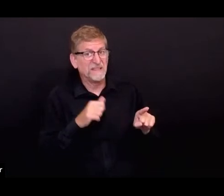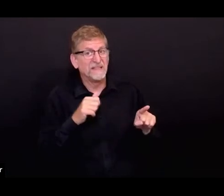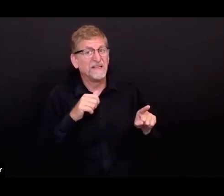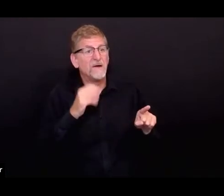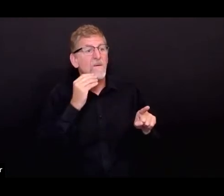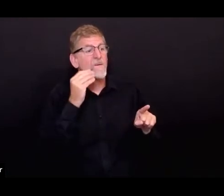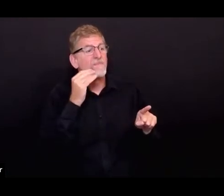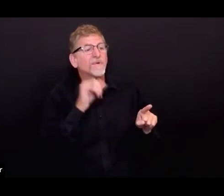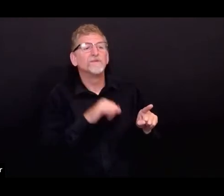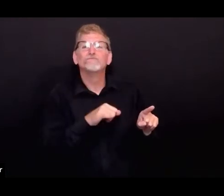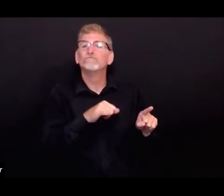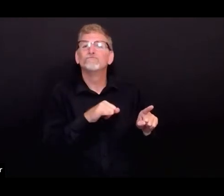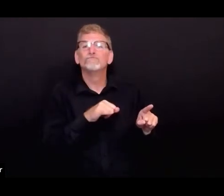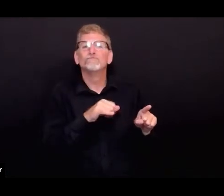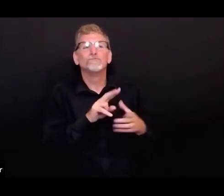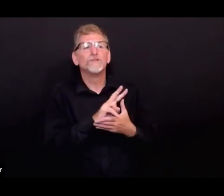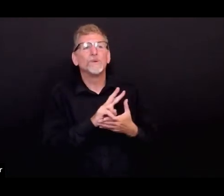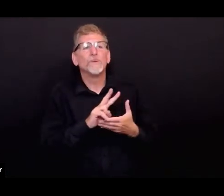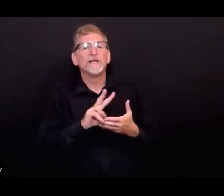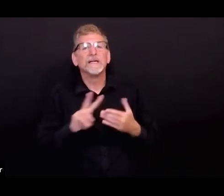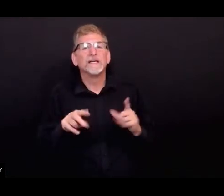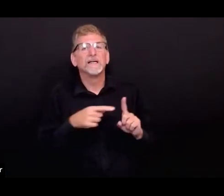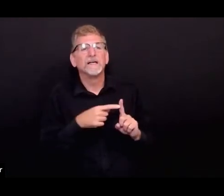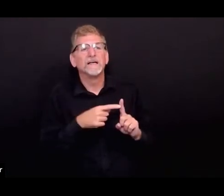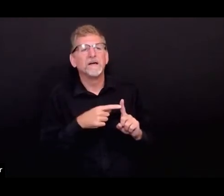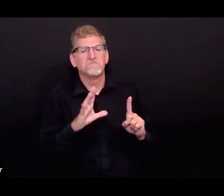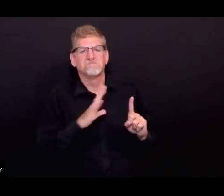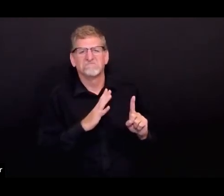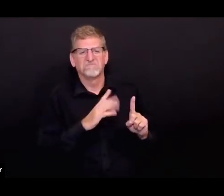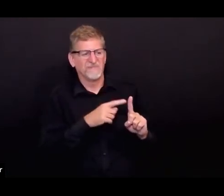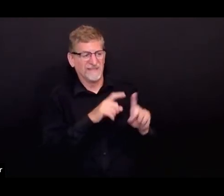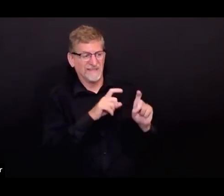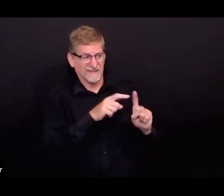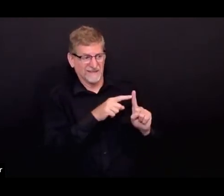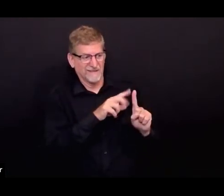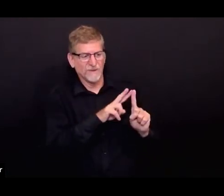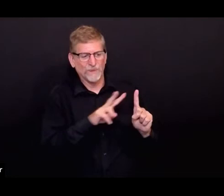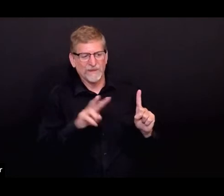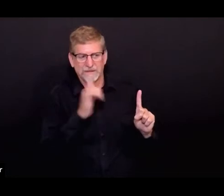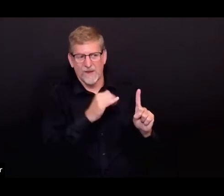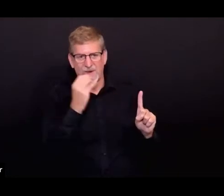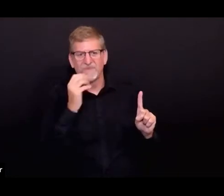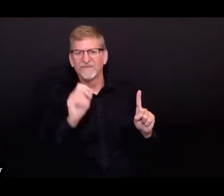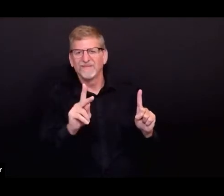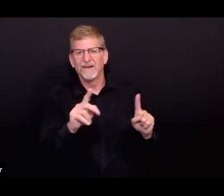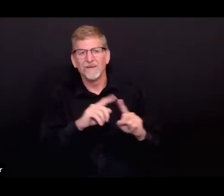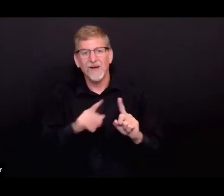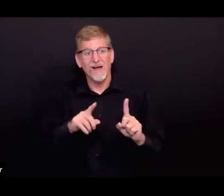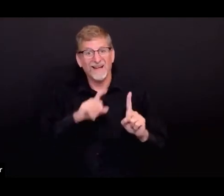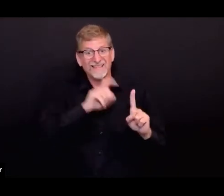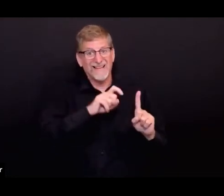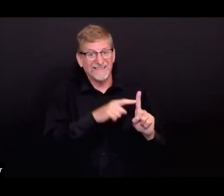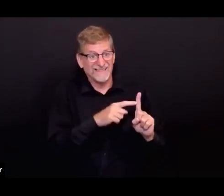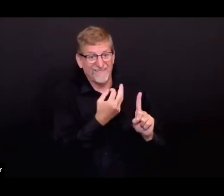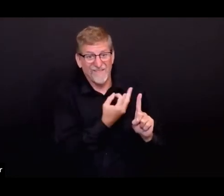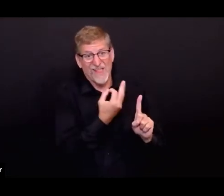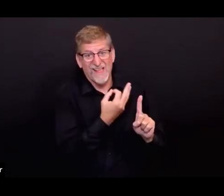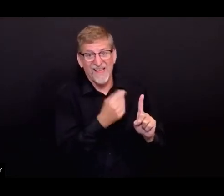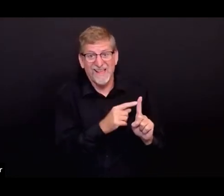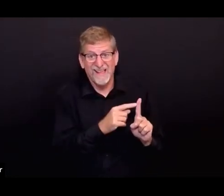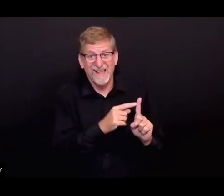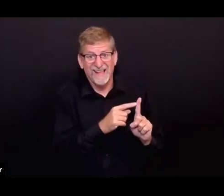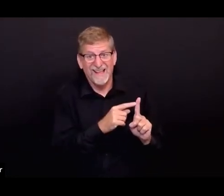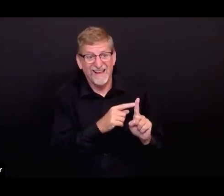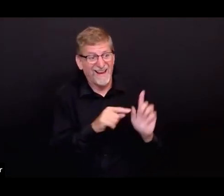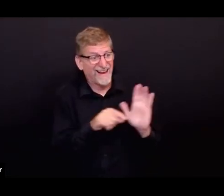tested on Friday with the thought that on Monday you're going to travel to see family, it would give you a false sense of security.